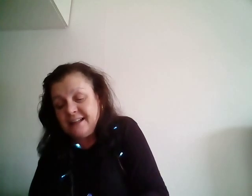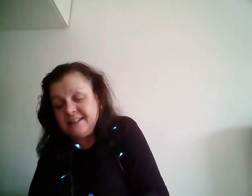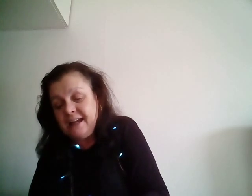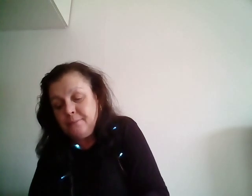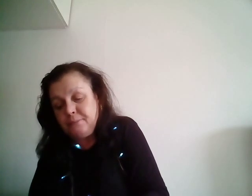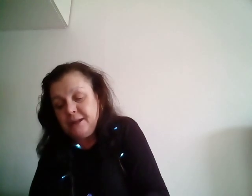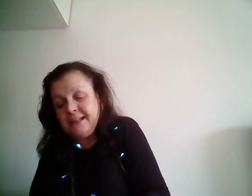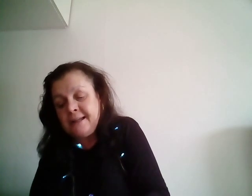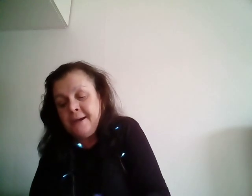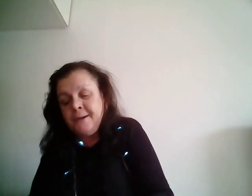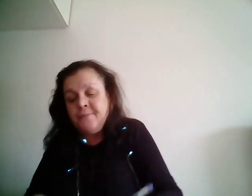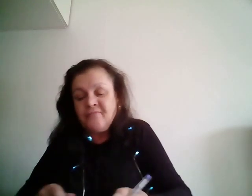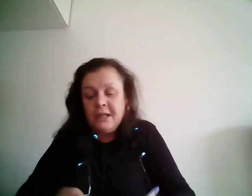that, okay? But please,